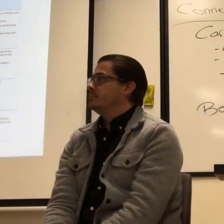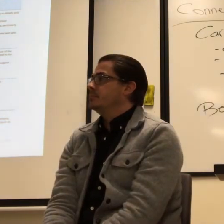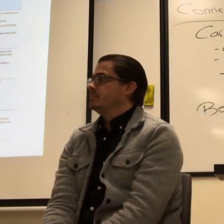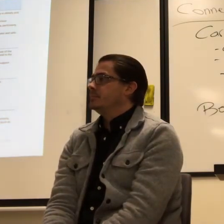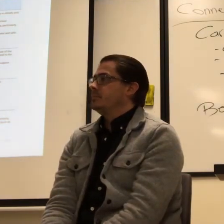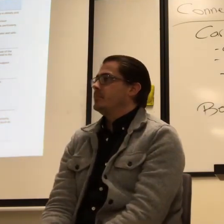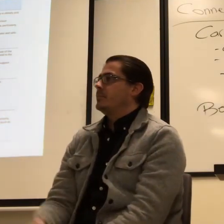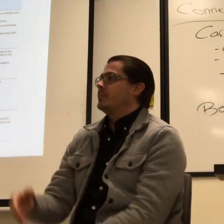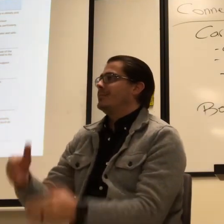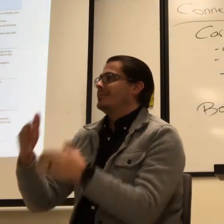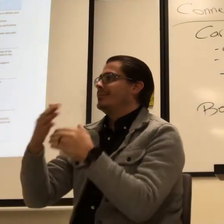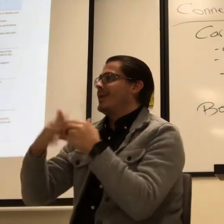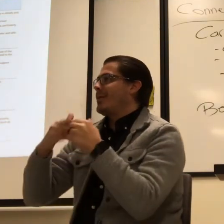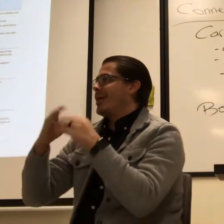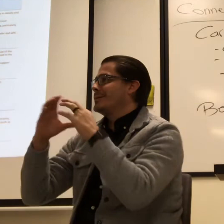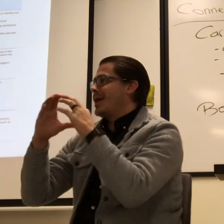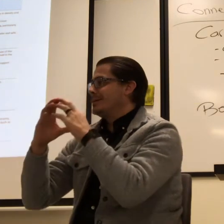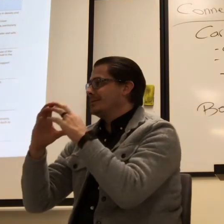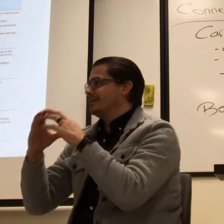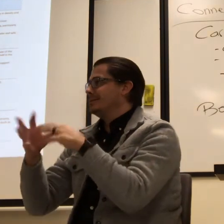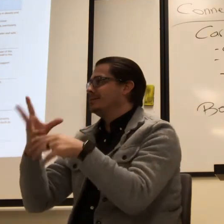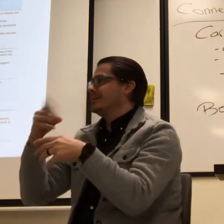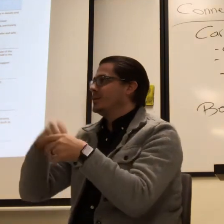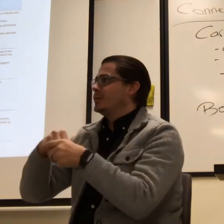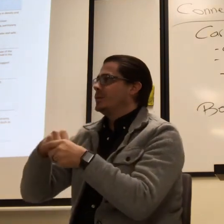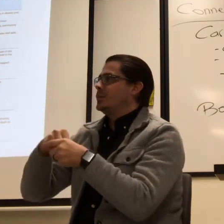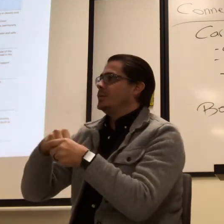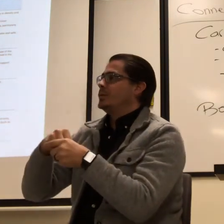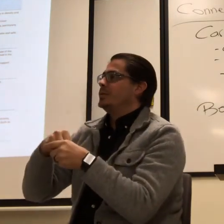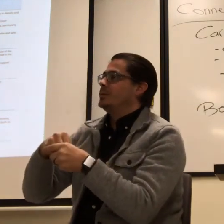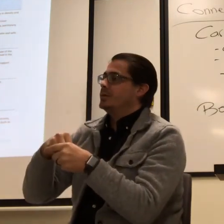The blood cells, which include